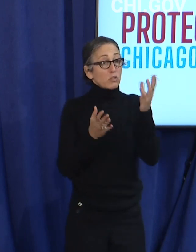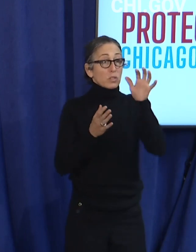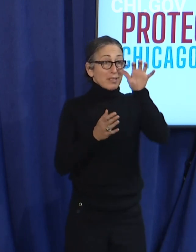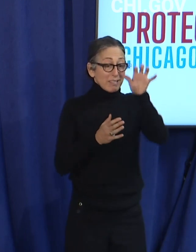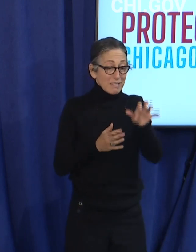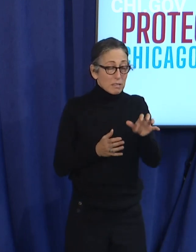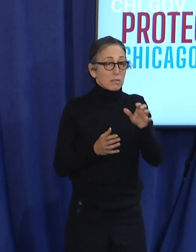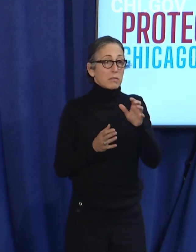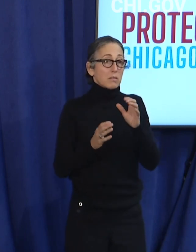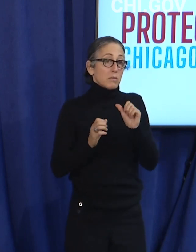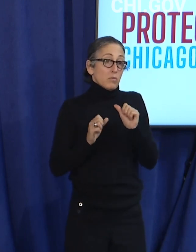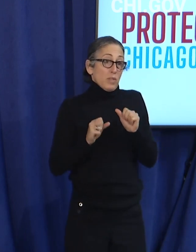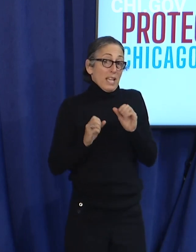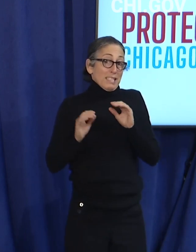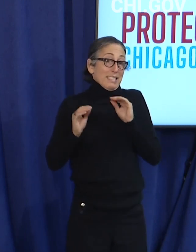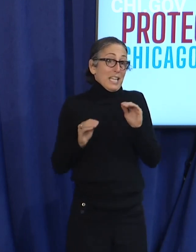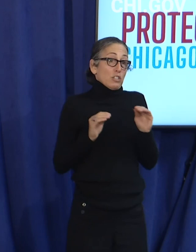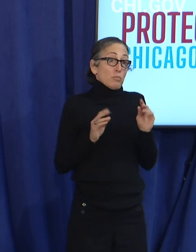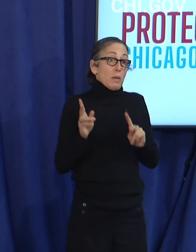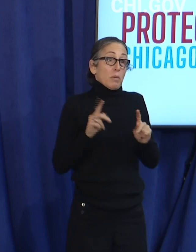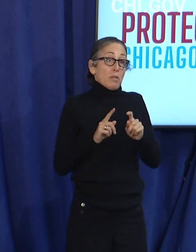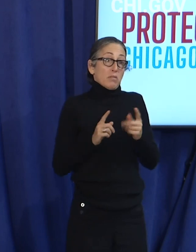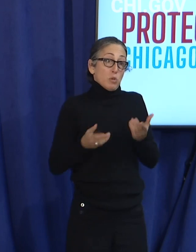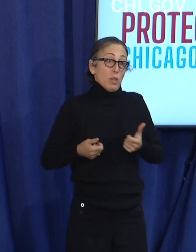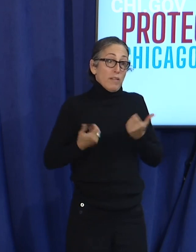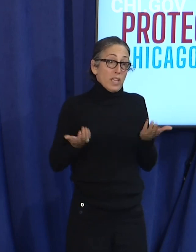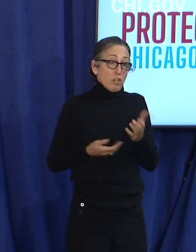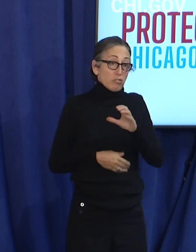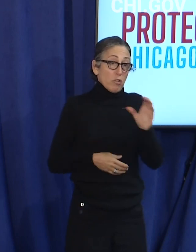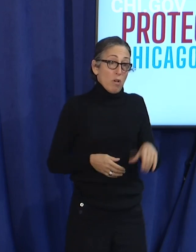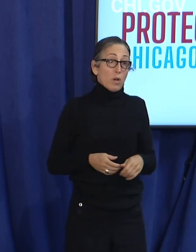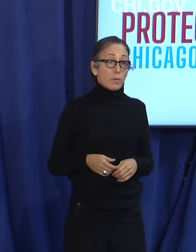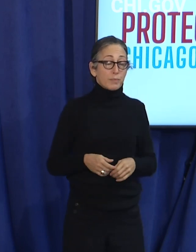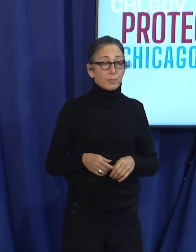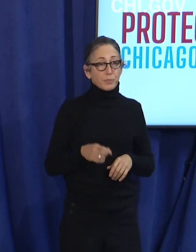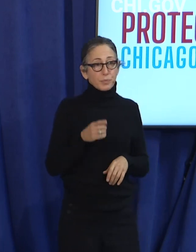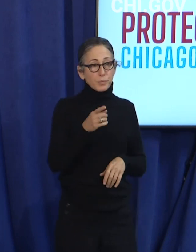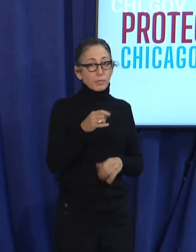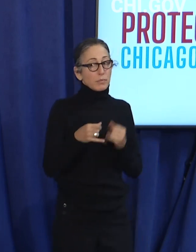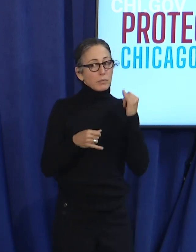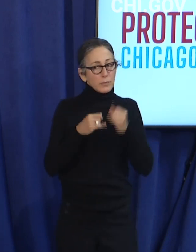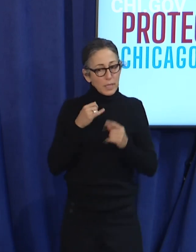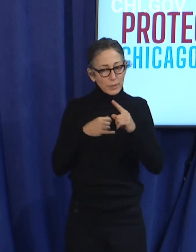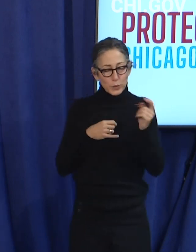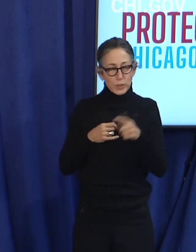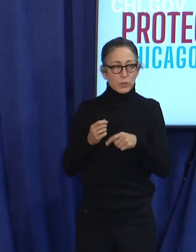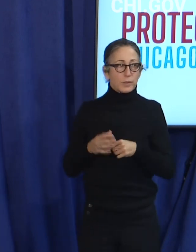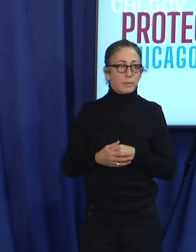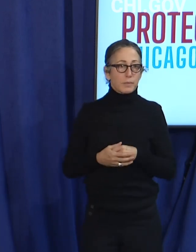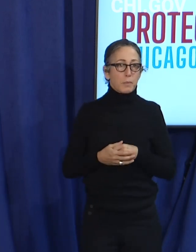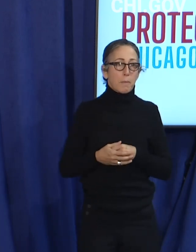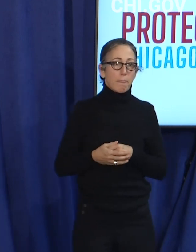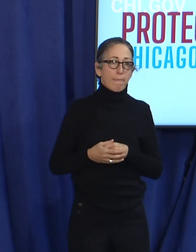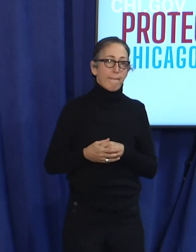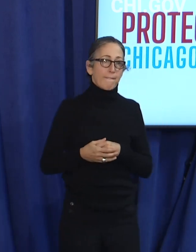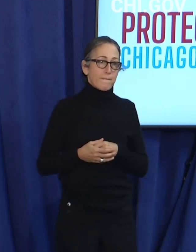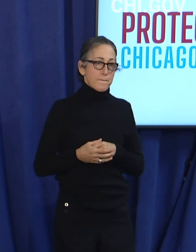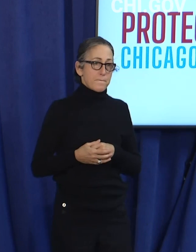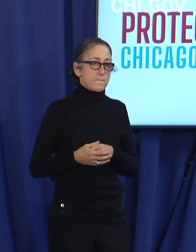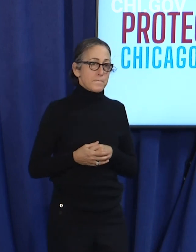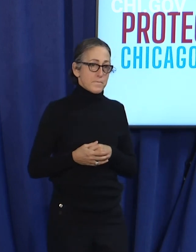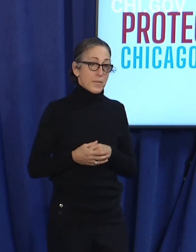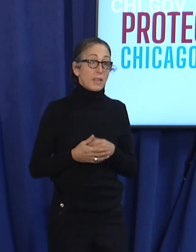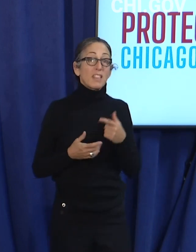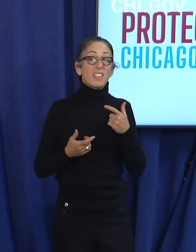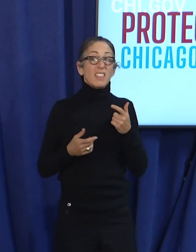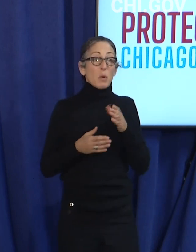really educate Chicagoans as we all learn about this vaccine. And then just last question, the big party that was broken up over